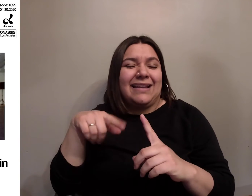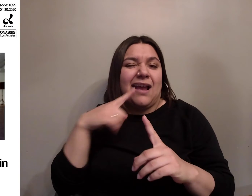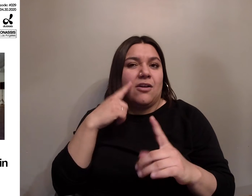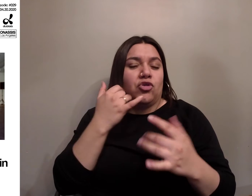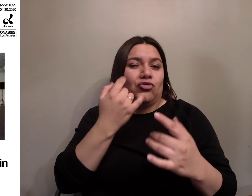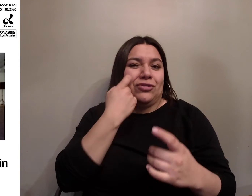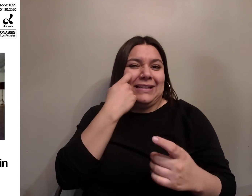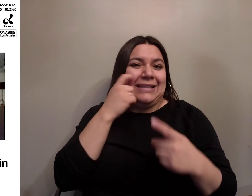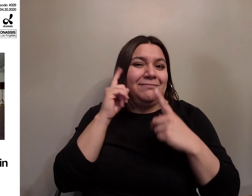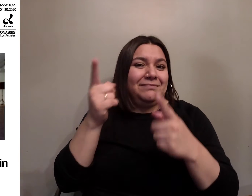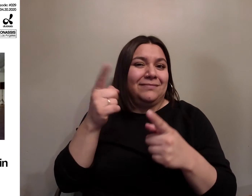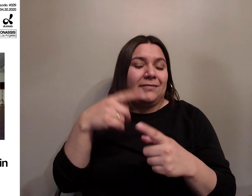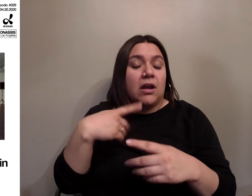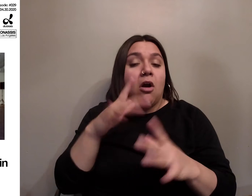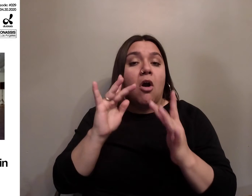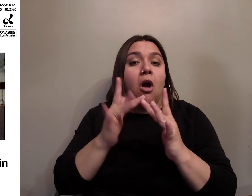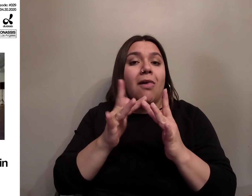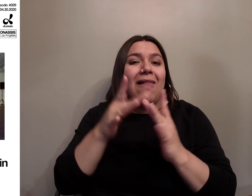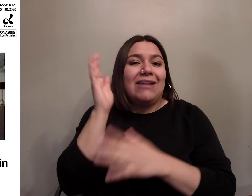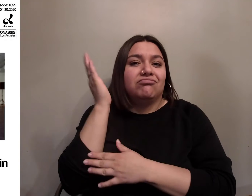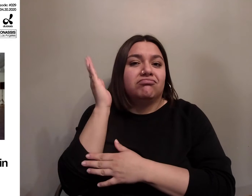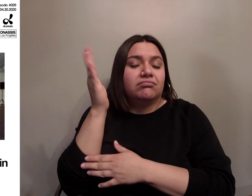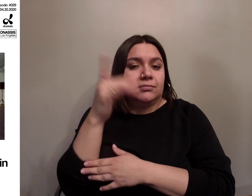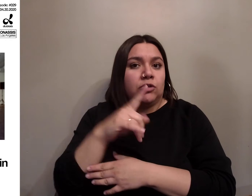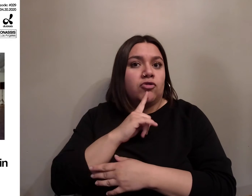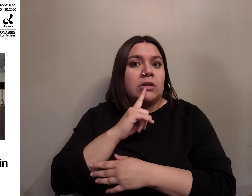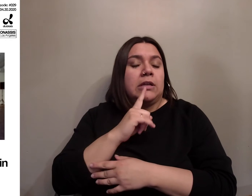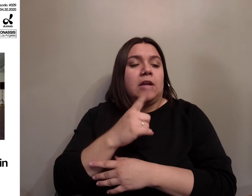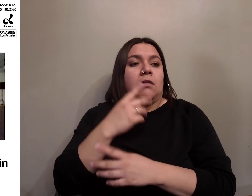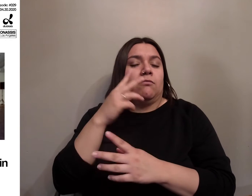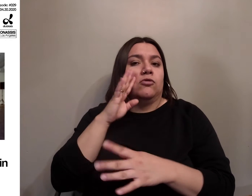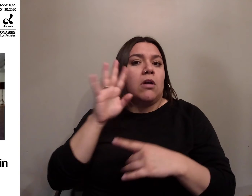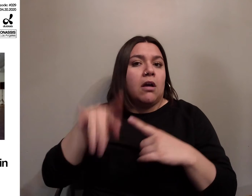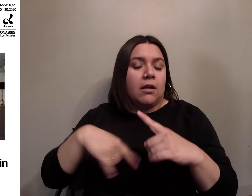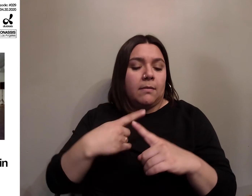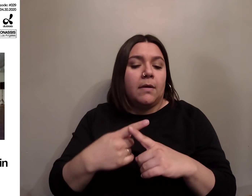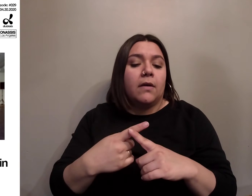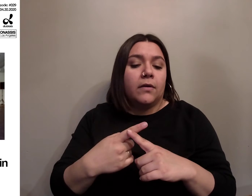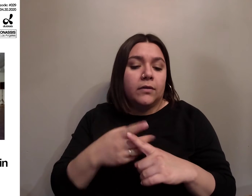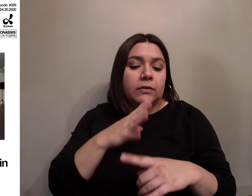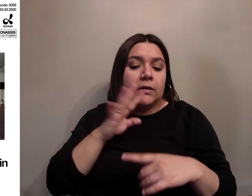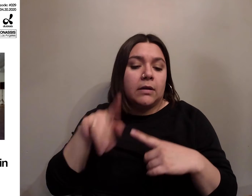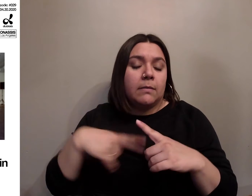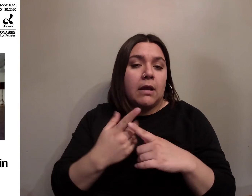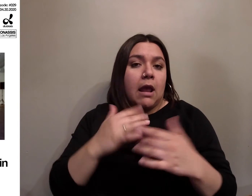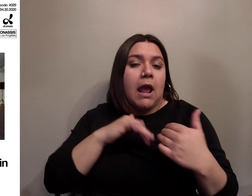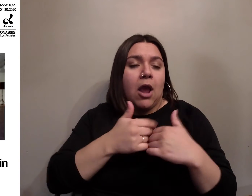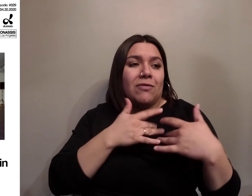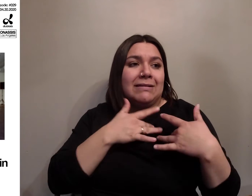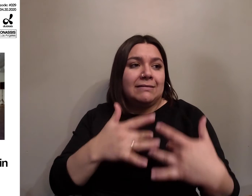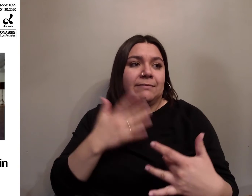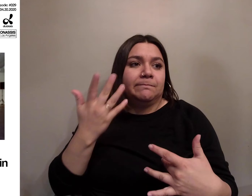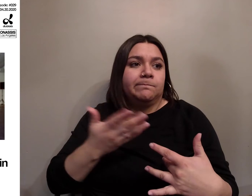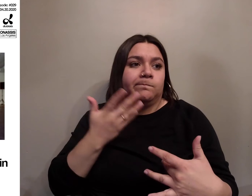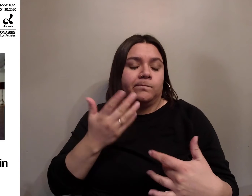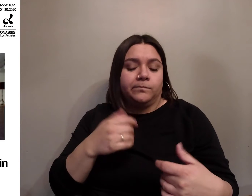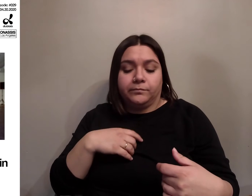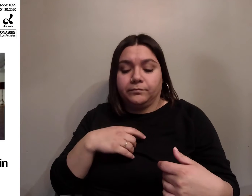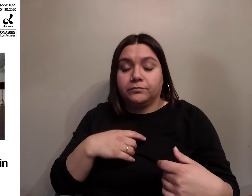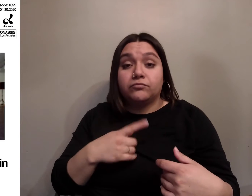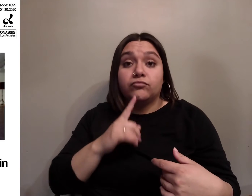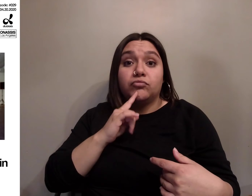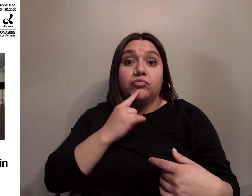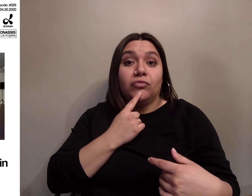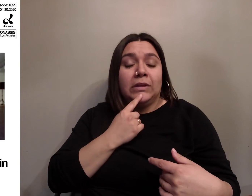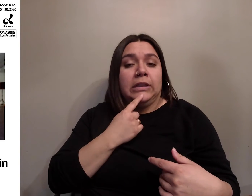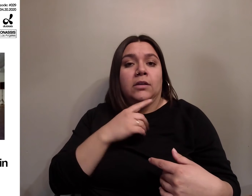these platforms that are extremely, that are surveilling us, that are extractive, that are like